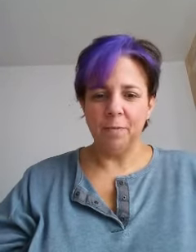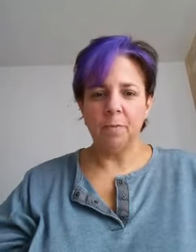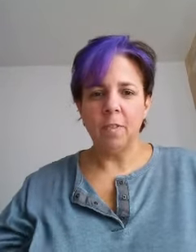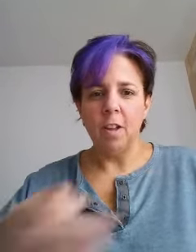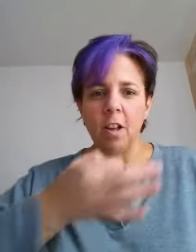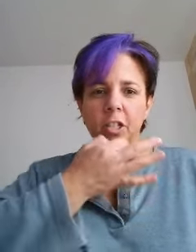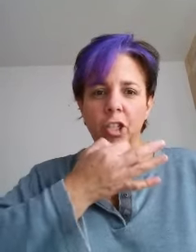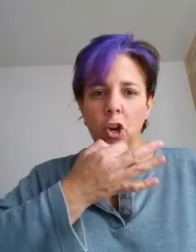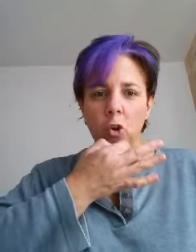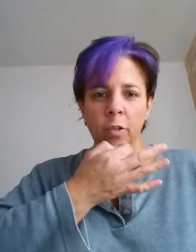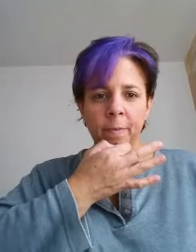Soon.